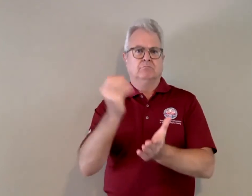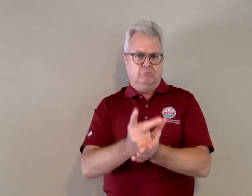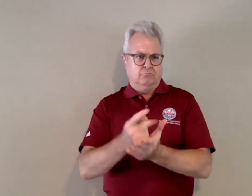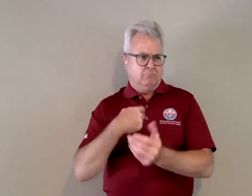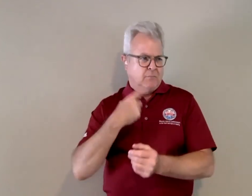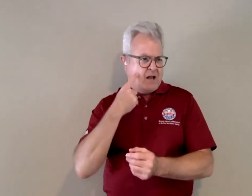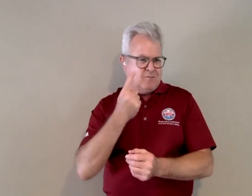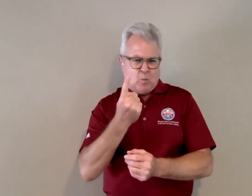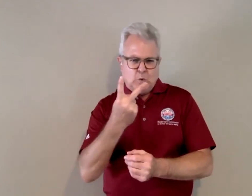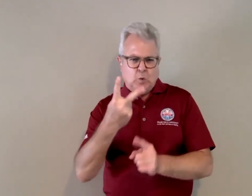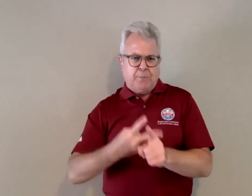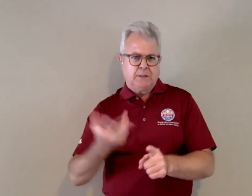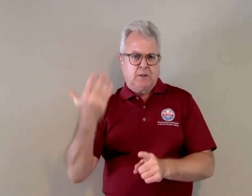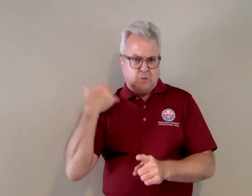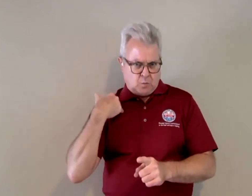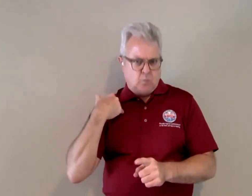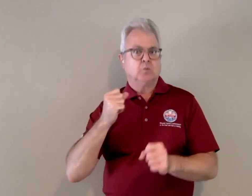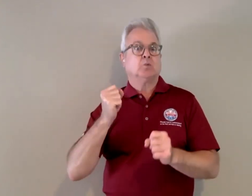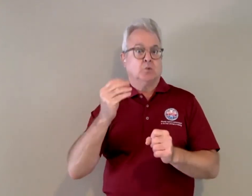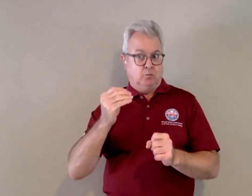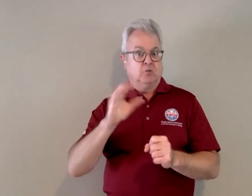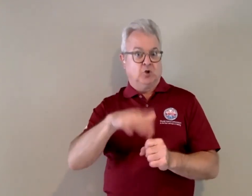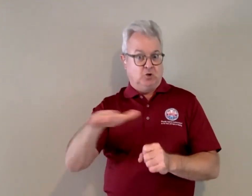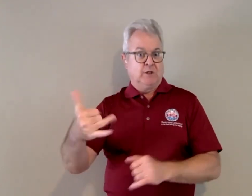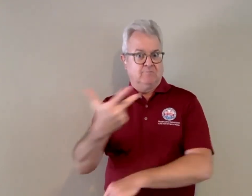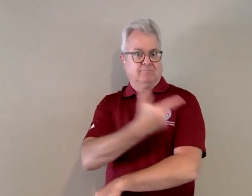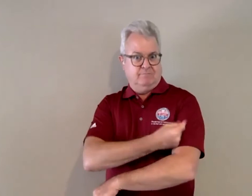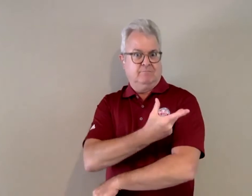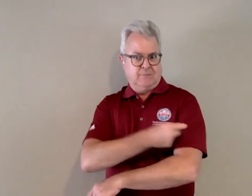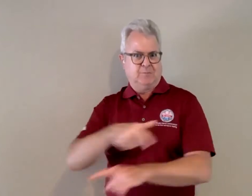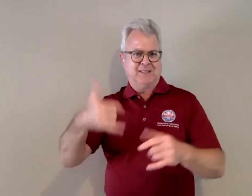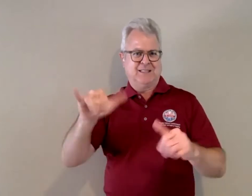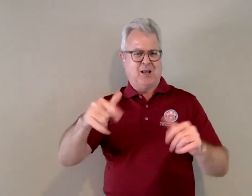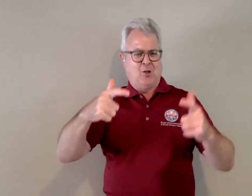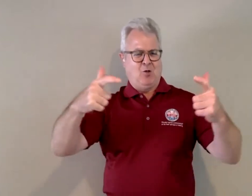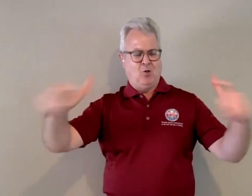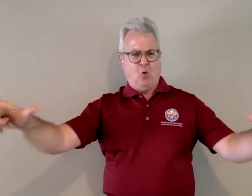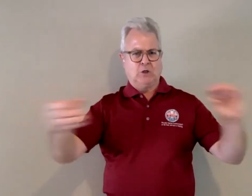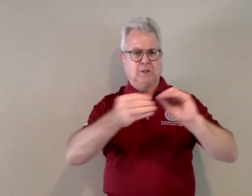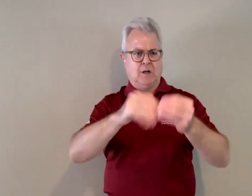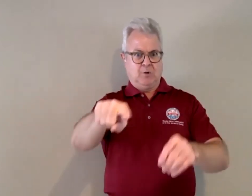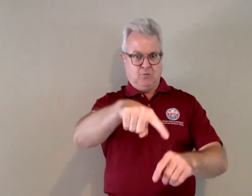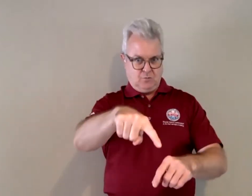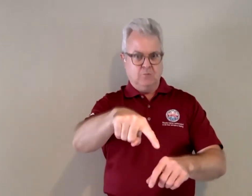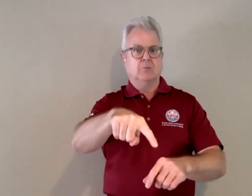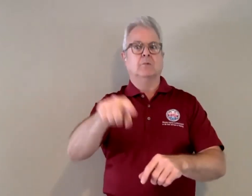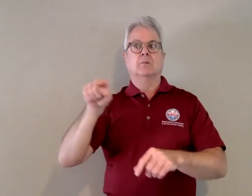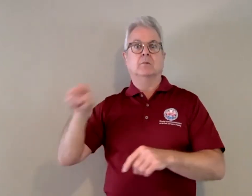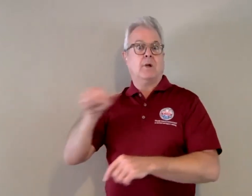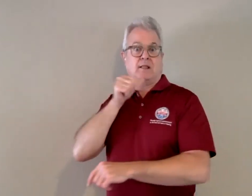And so now Pfizer has been approved for a booster. And so there's still a large